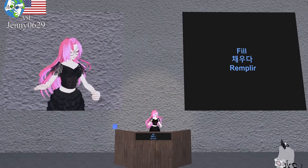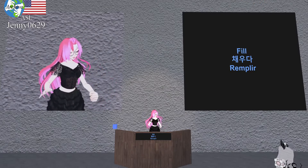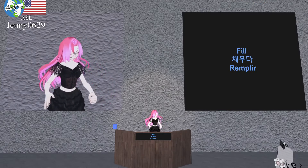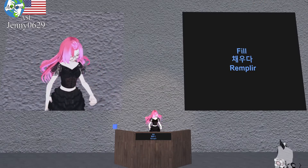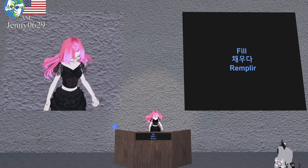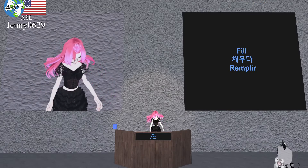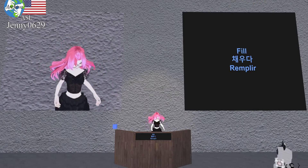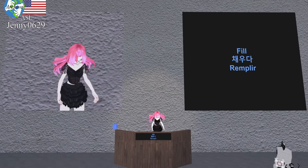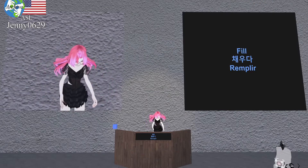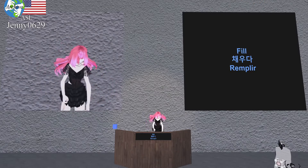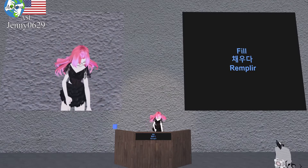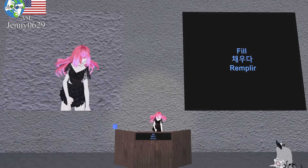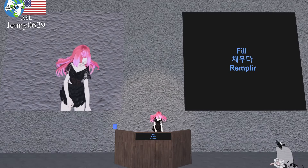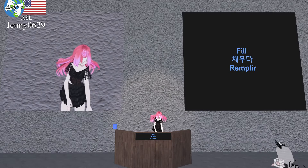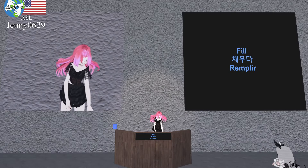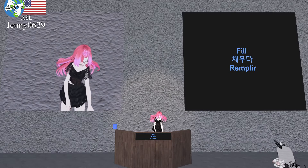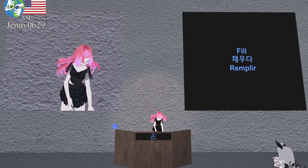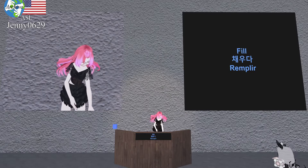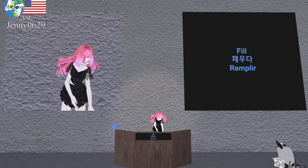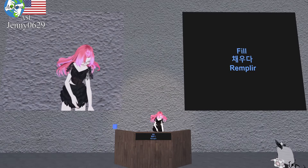Okay?